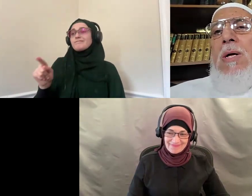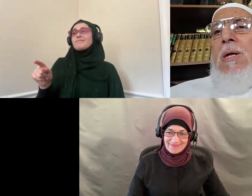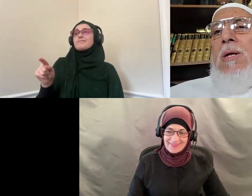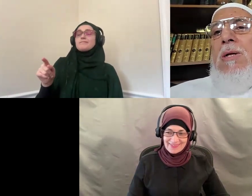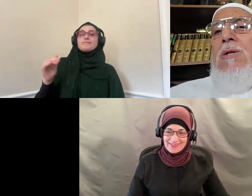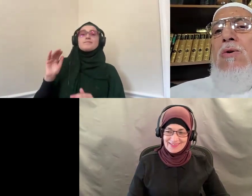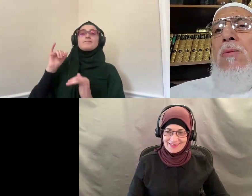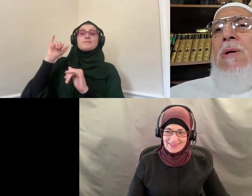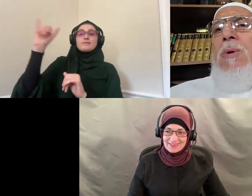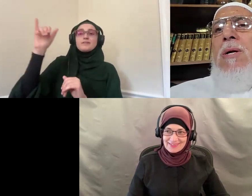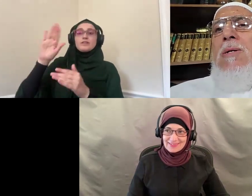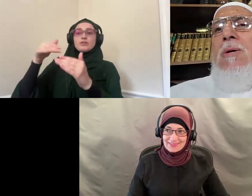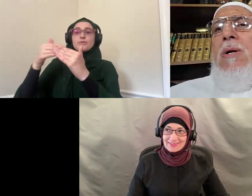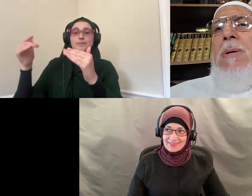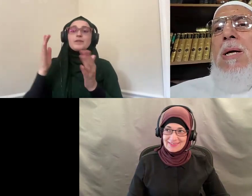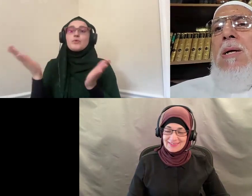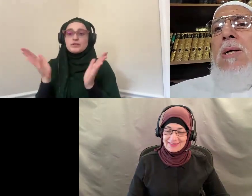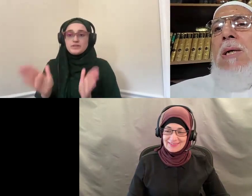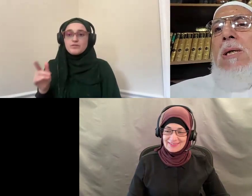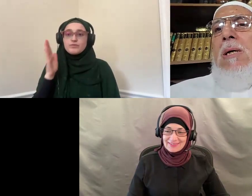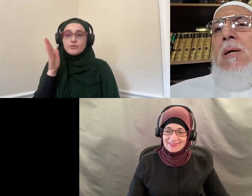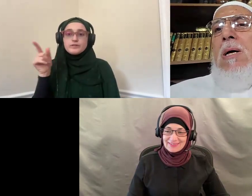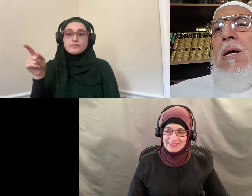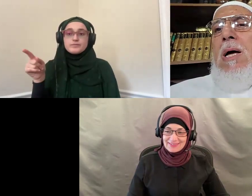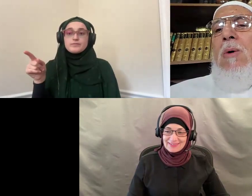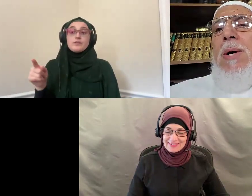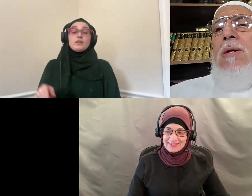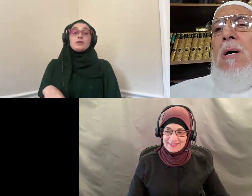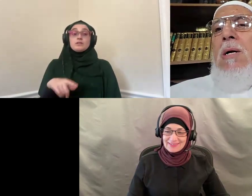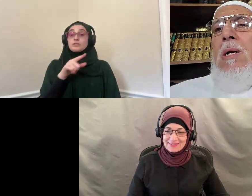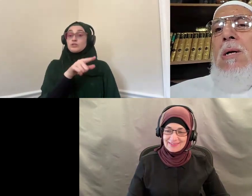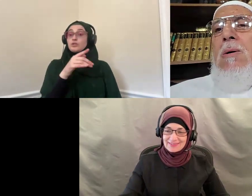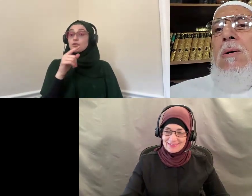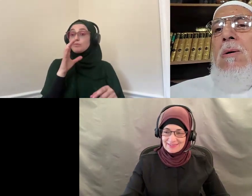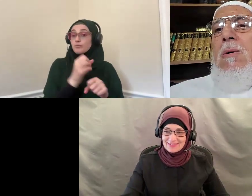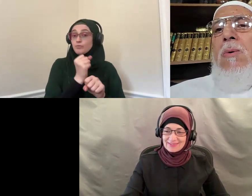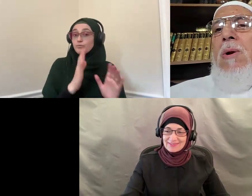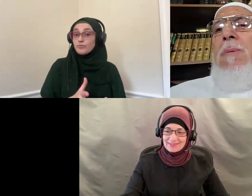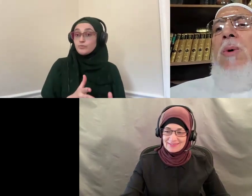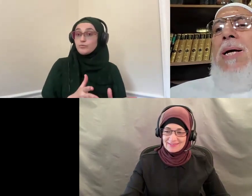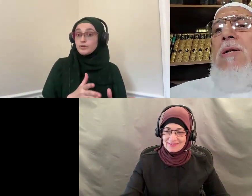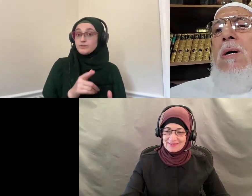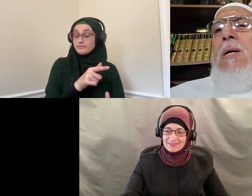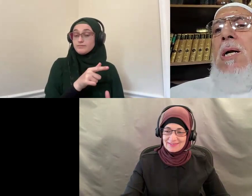So this group, the winners, will be waited on,